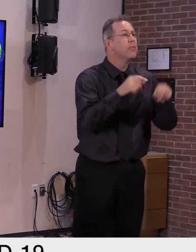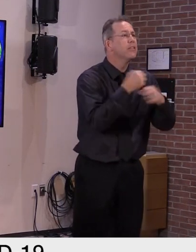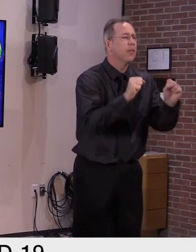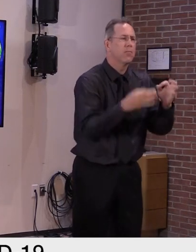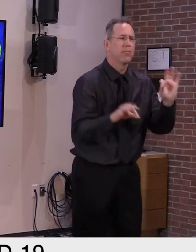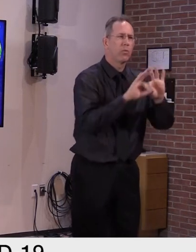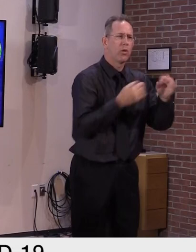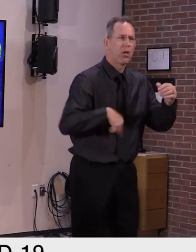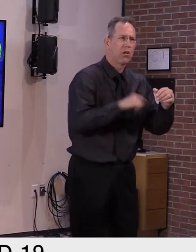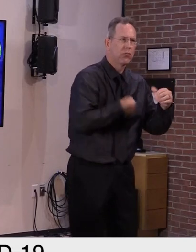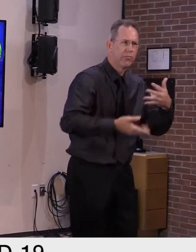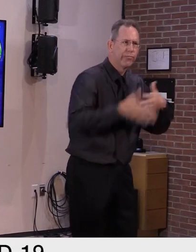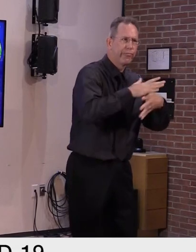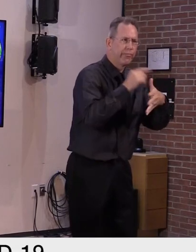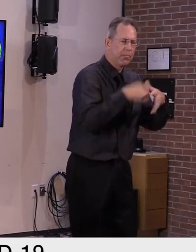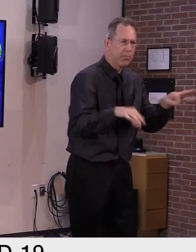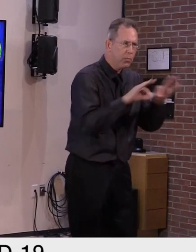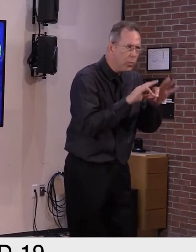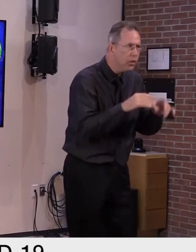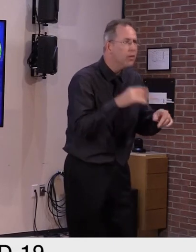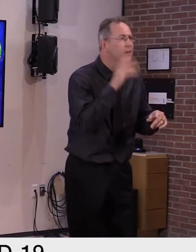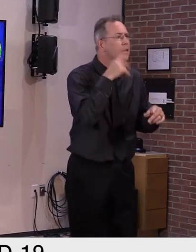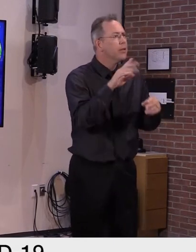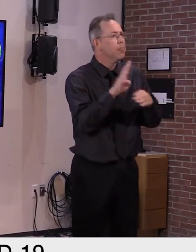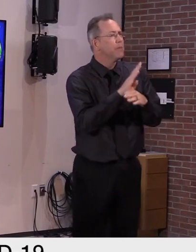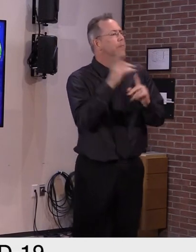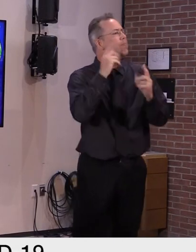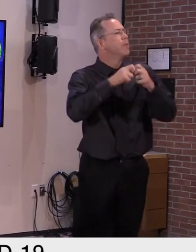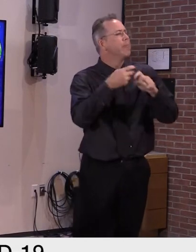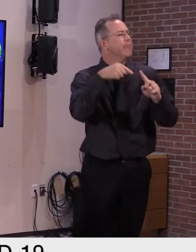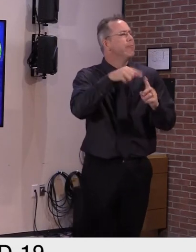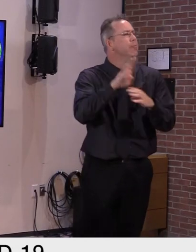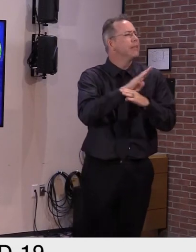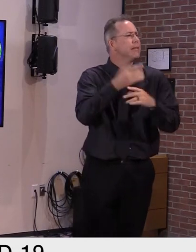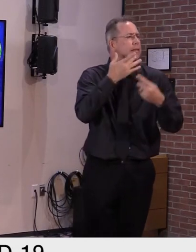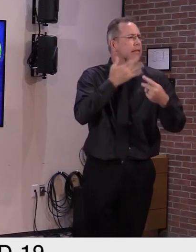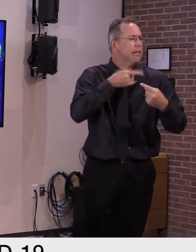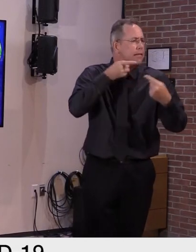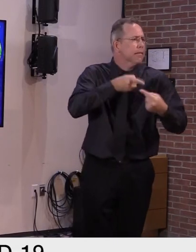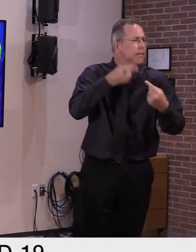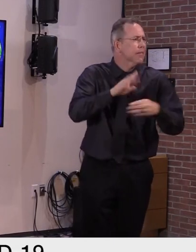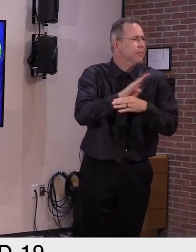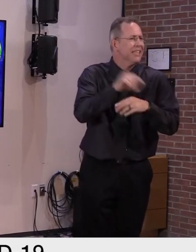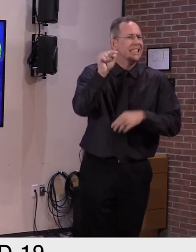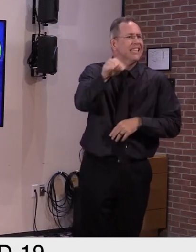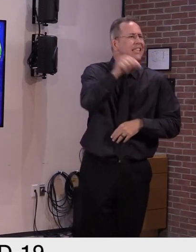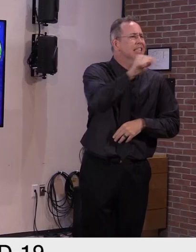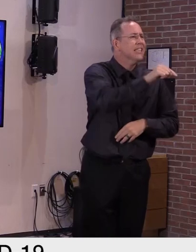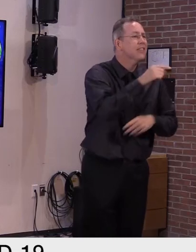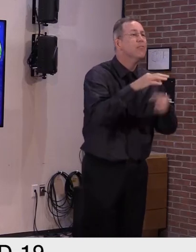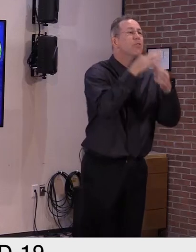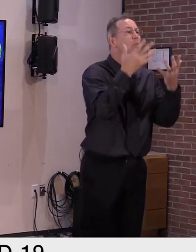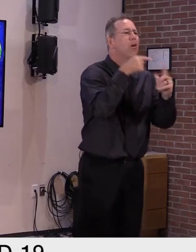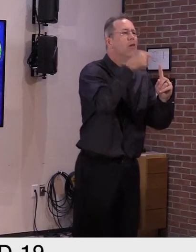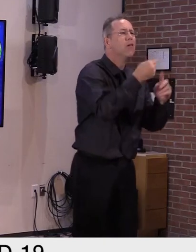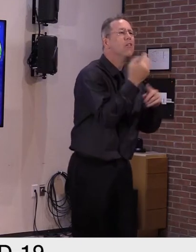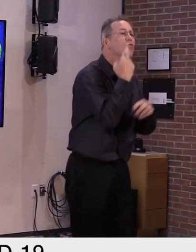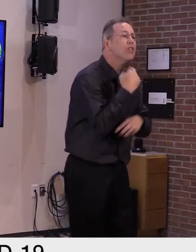take a tremendous toll on many of our businesses, especially in the hospitality sector, which is so dependent on